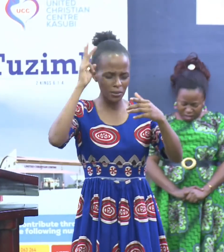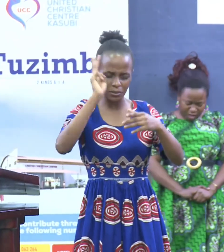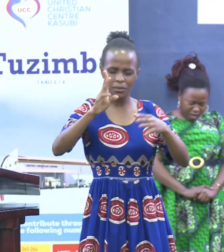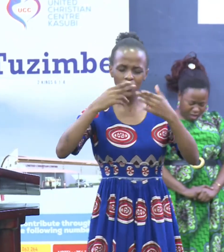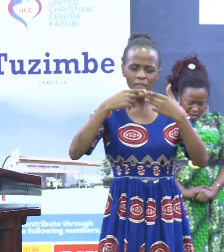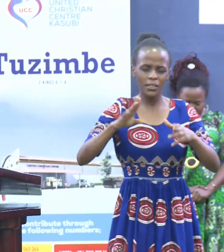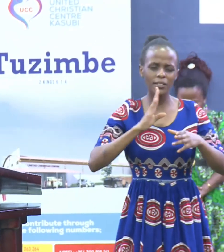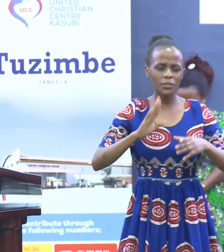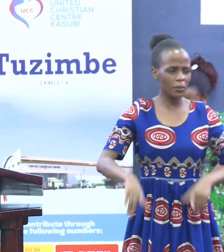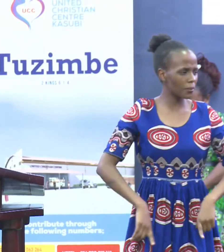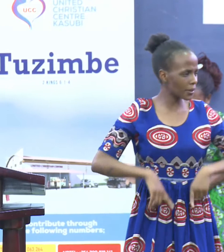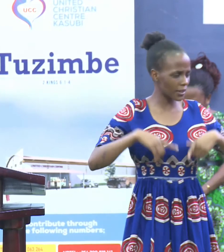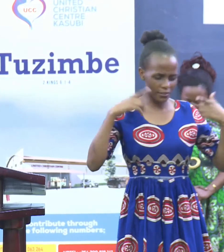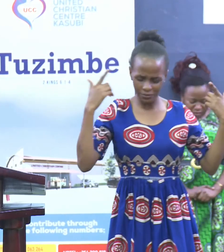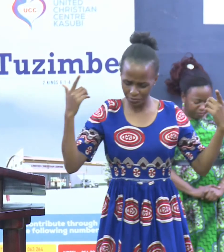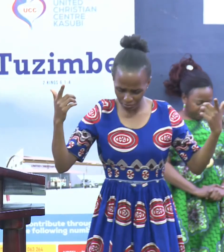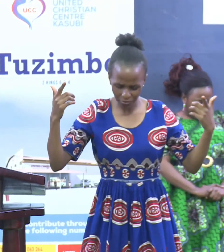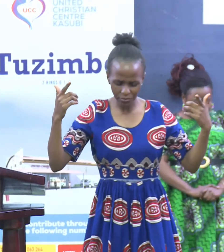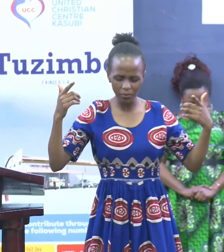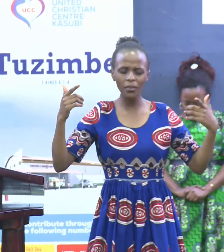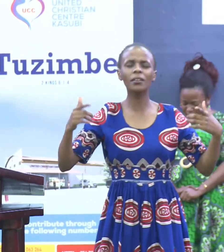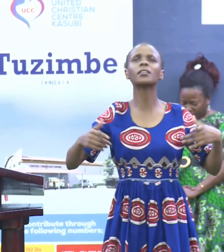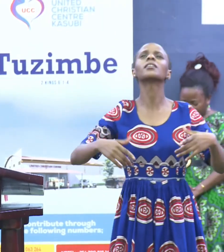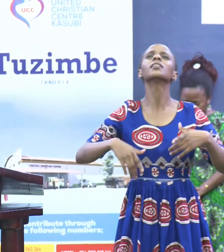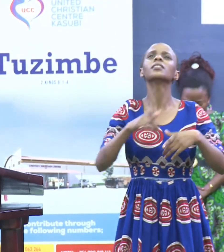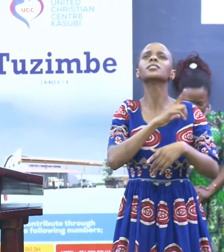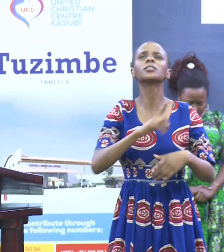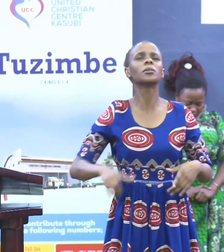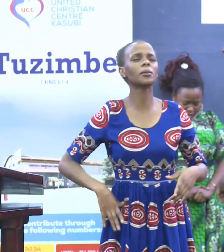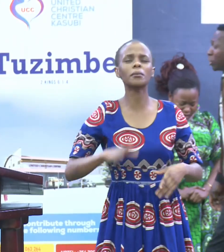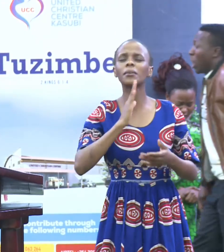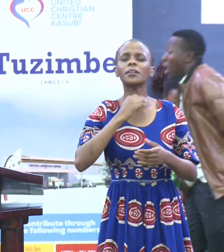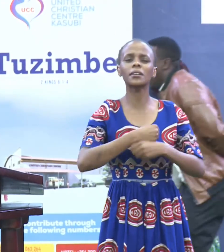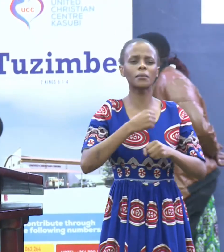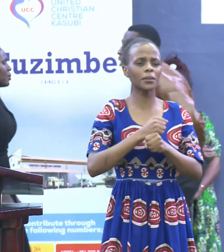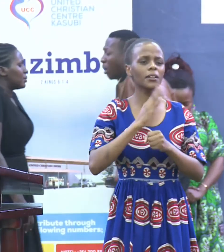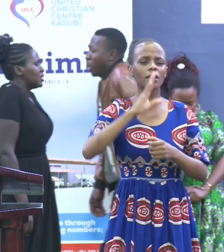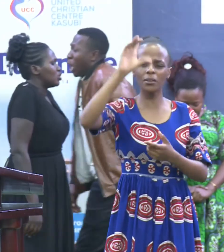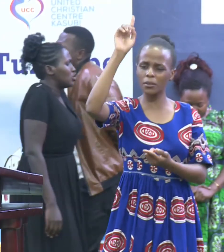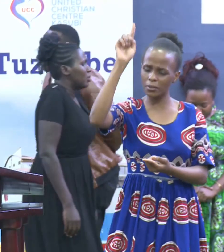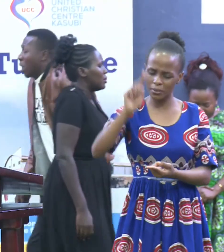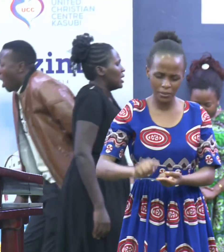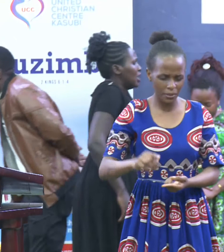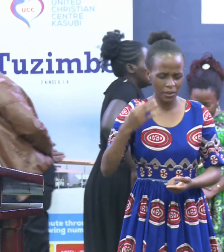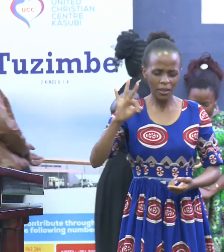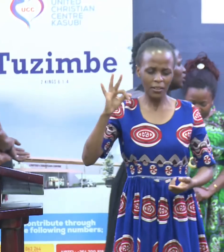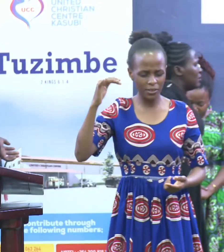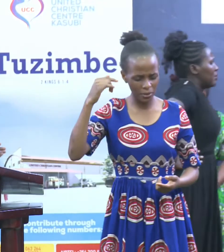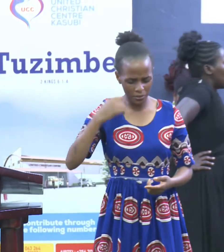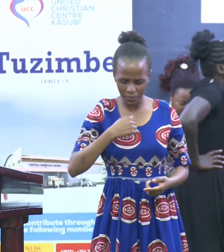alive Let it be known of me let it be known of me